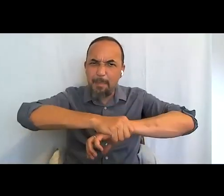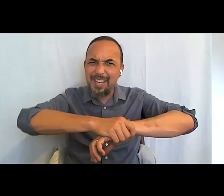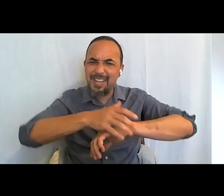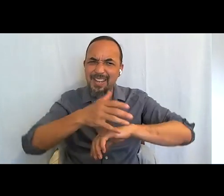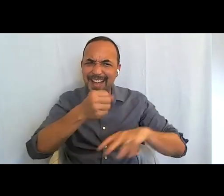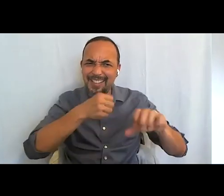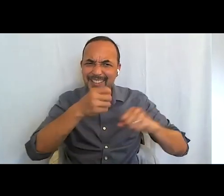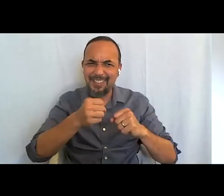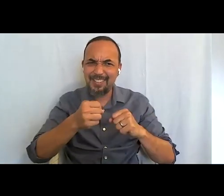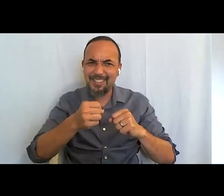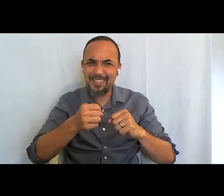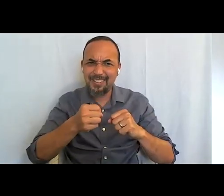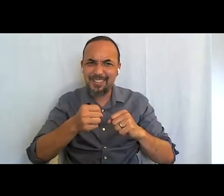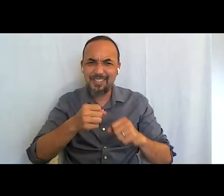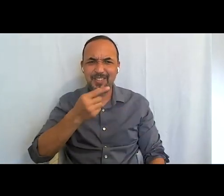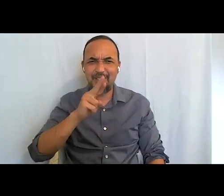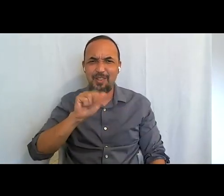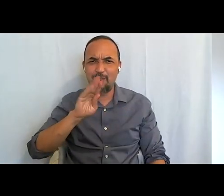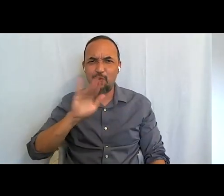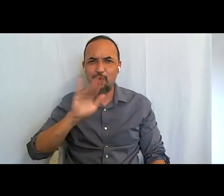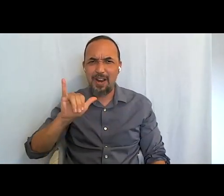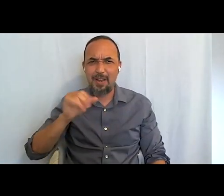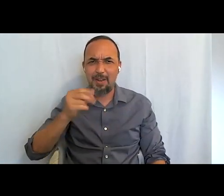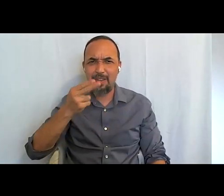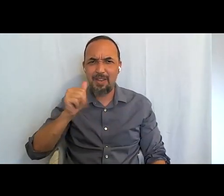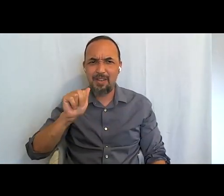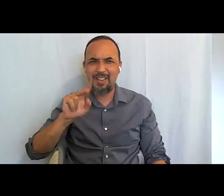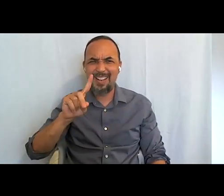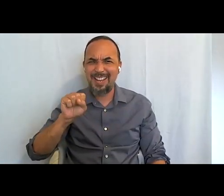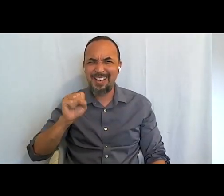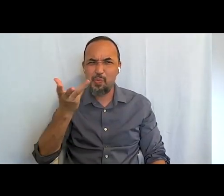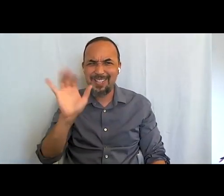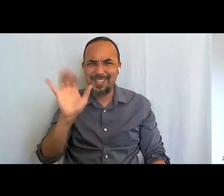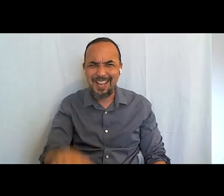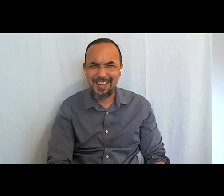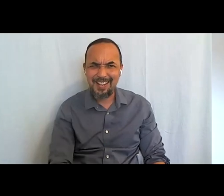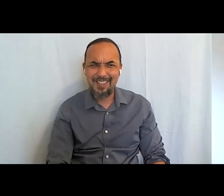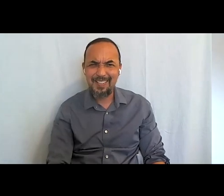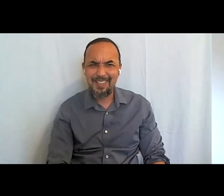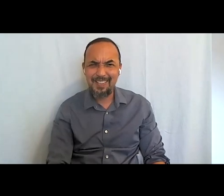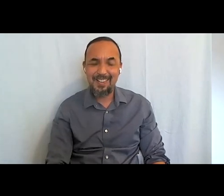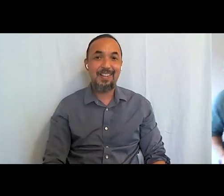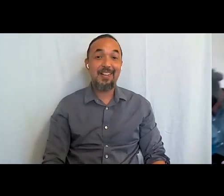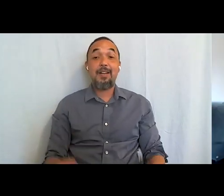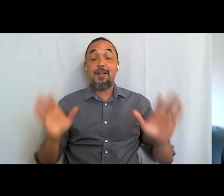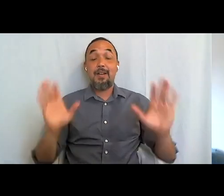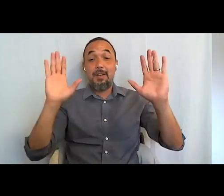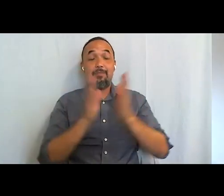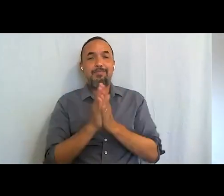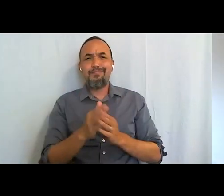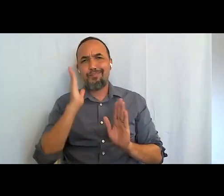Who put this on here? Grabby hands. That's not. What? All right, let me just go ahead and screen share for a second.